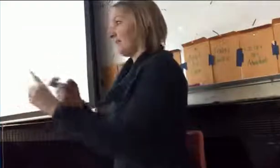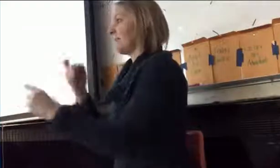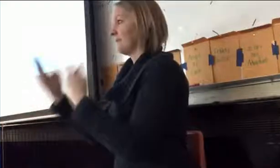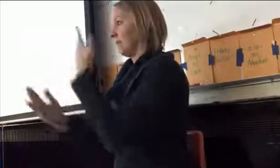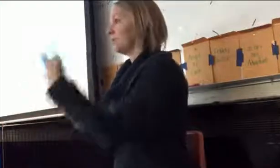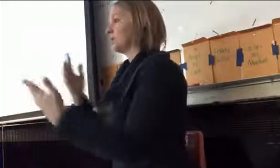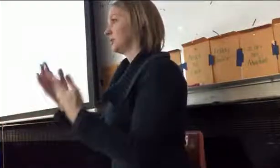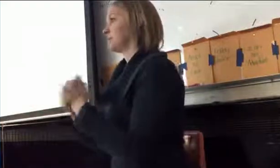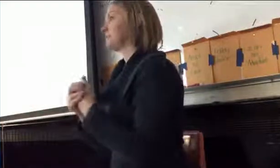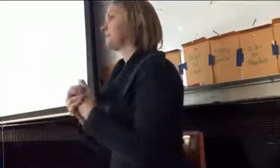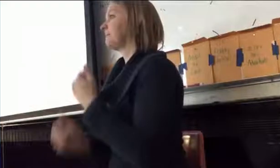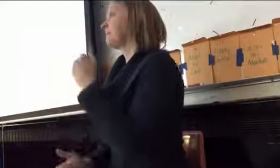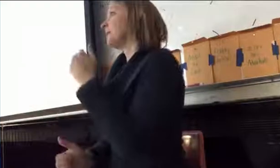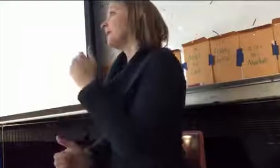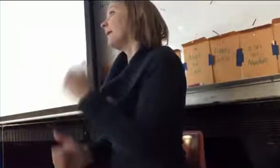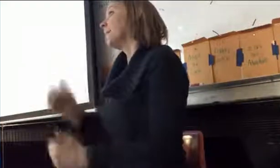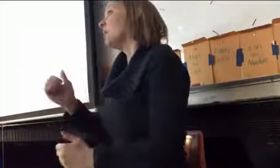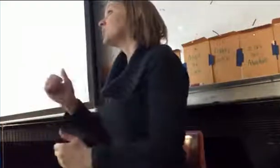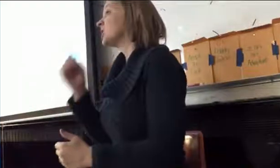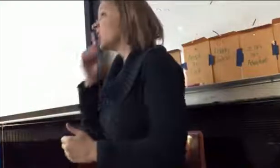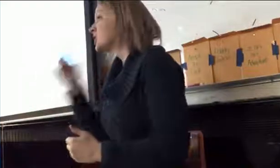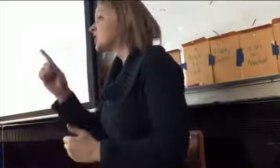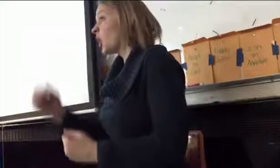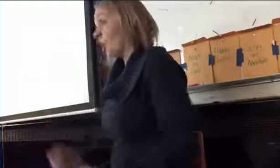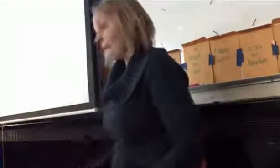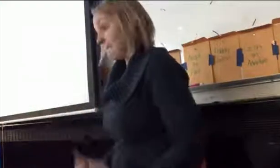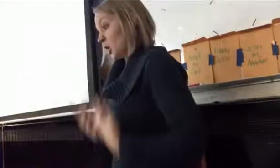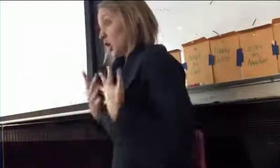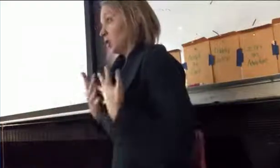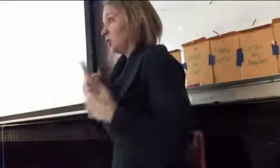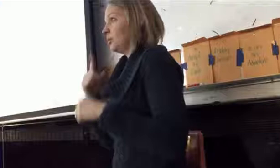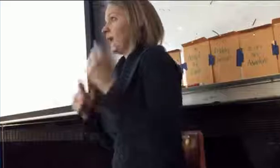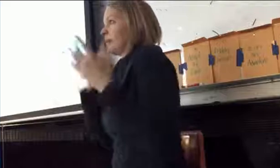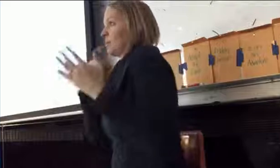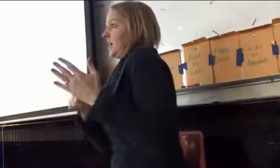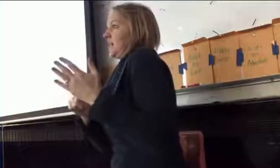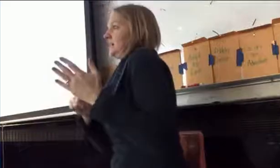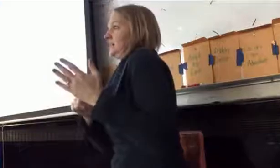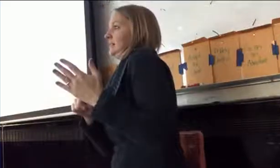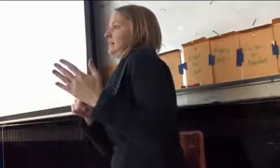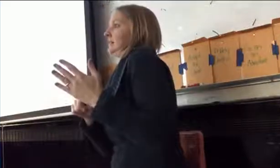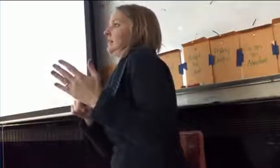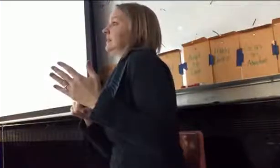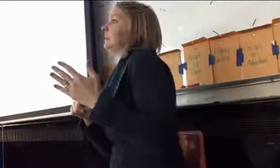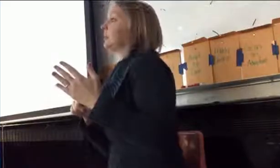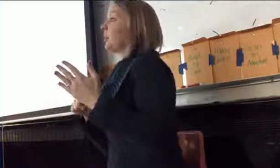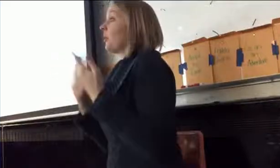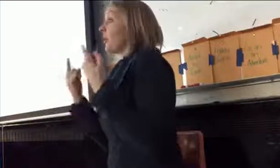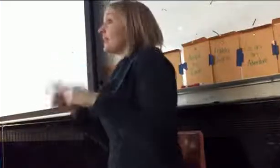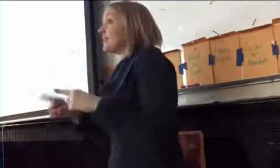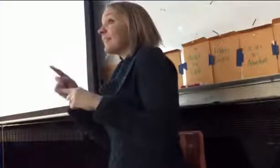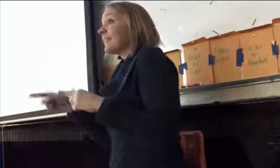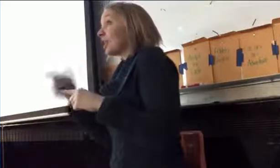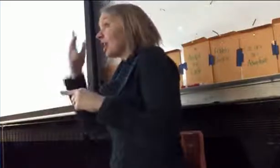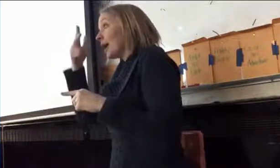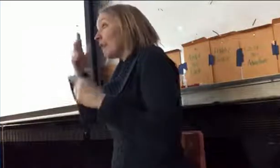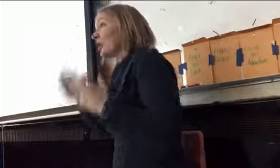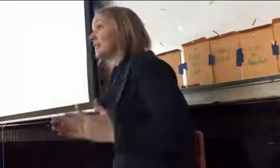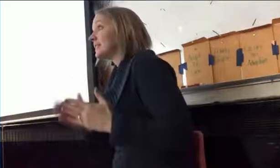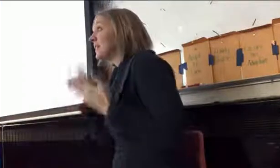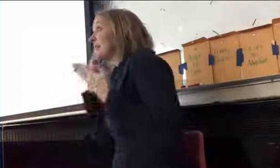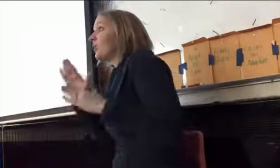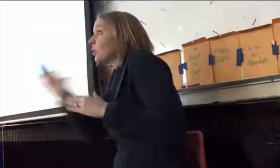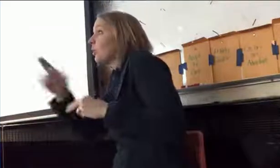fire. The vast majority of them are so burnt that they can't even recognize them. And what happens is that these are immigrant workers. They didn't know